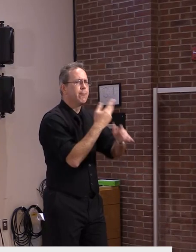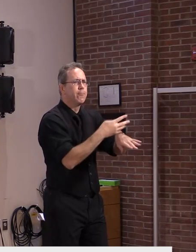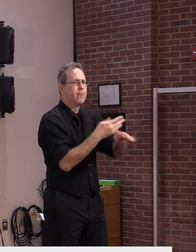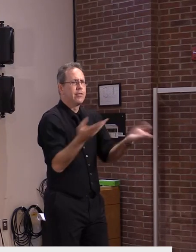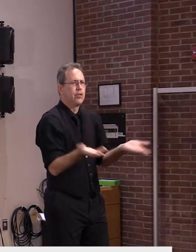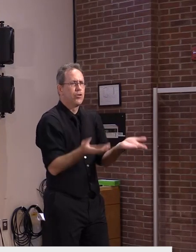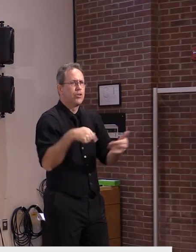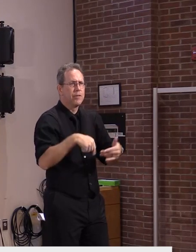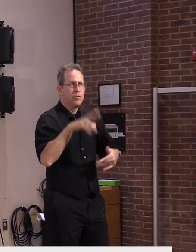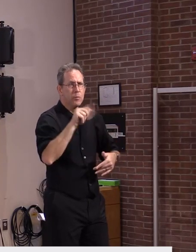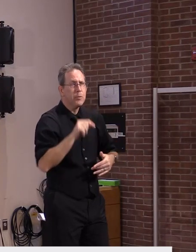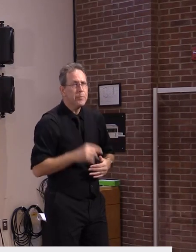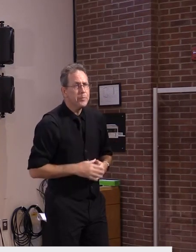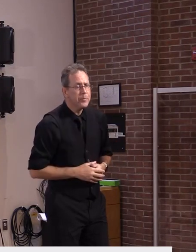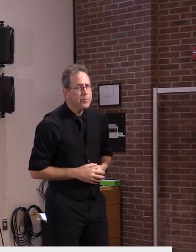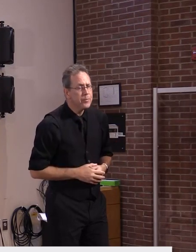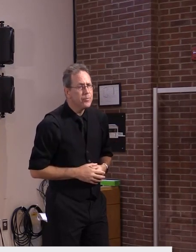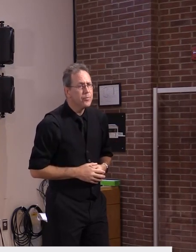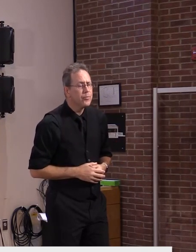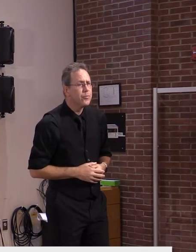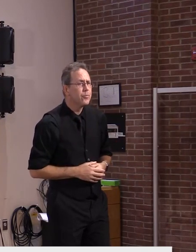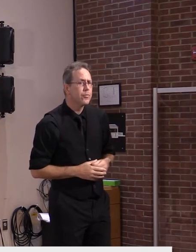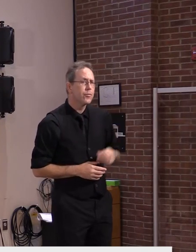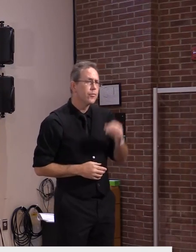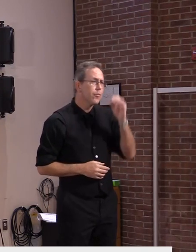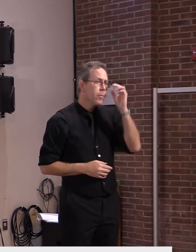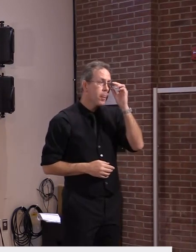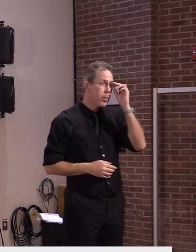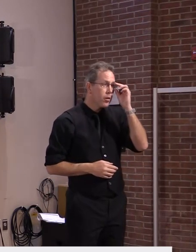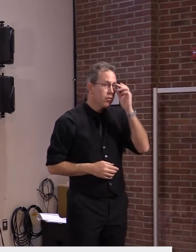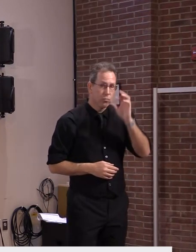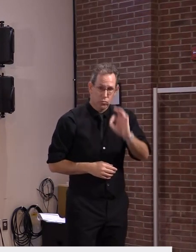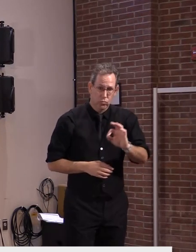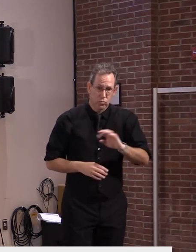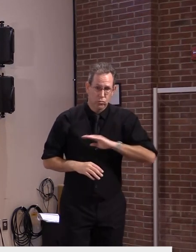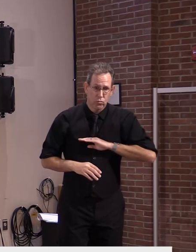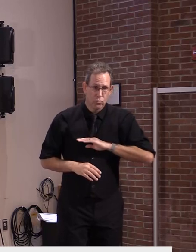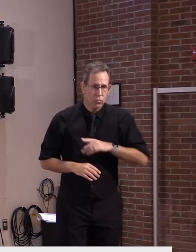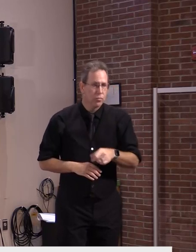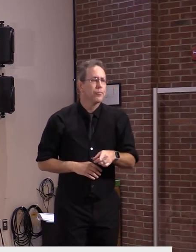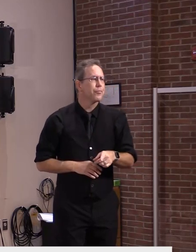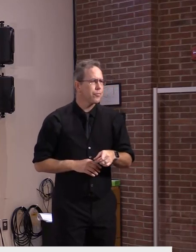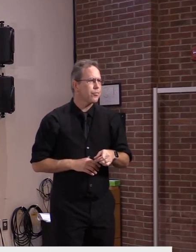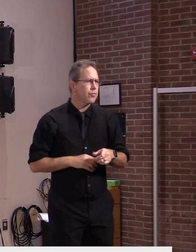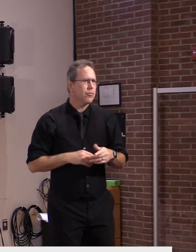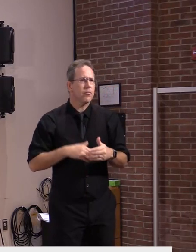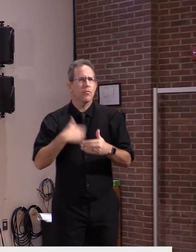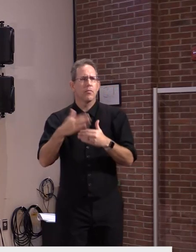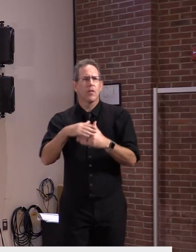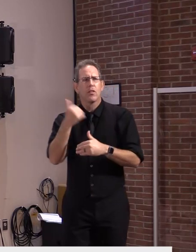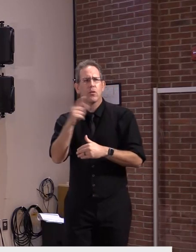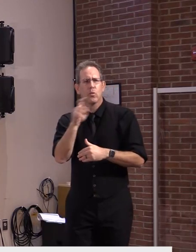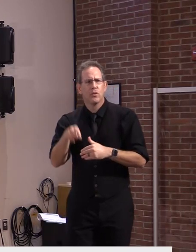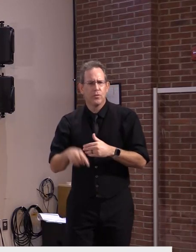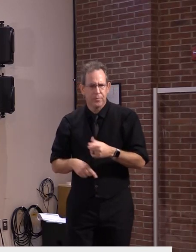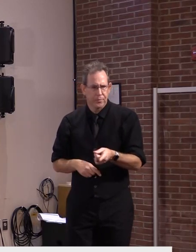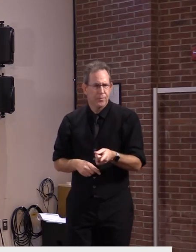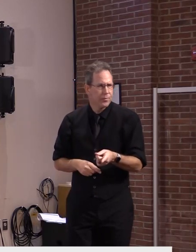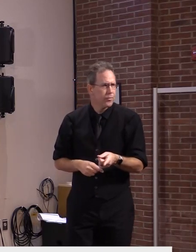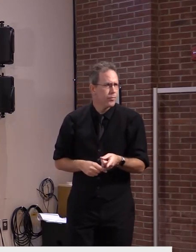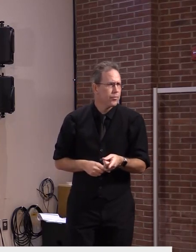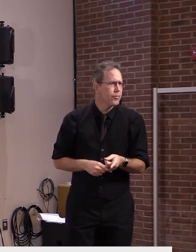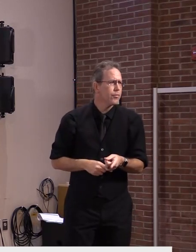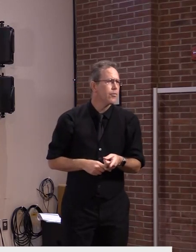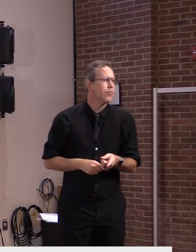Question for Secretary French. As it relates to test to stay, what's the